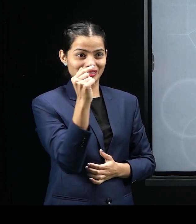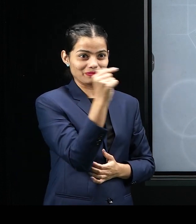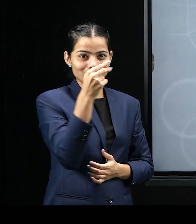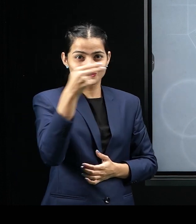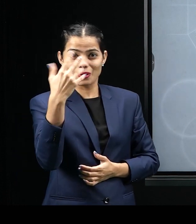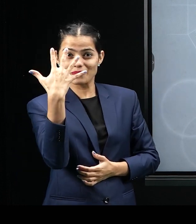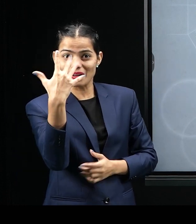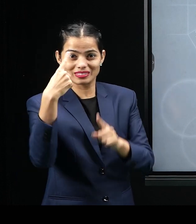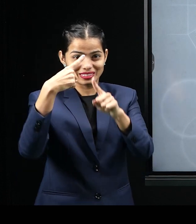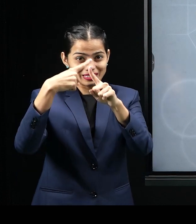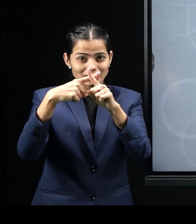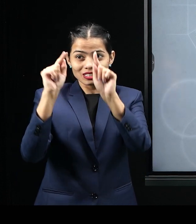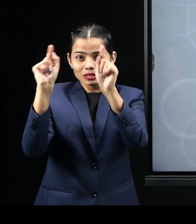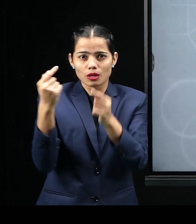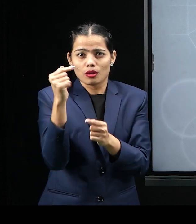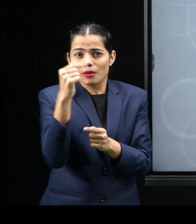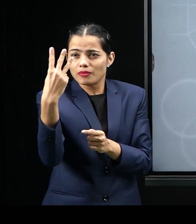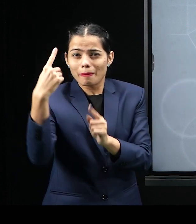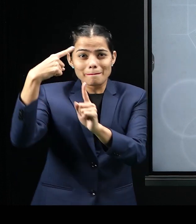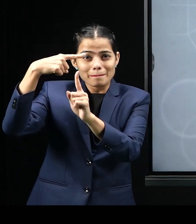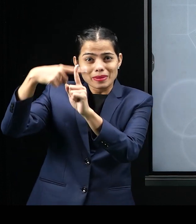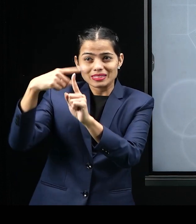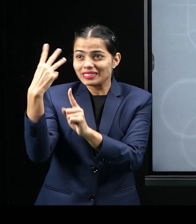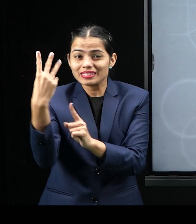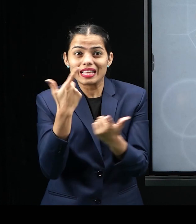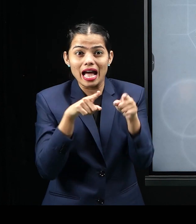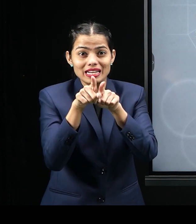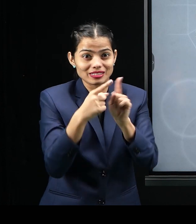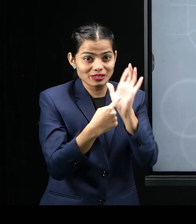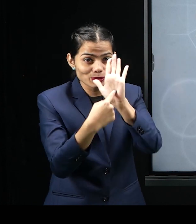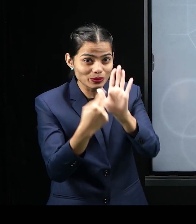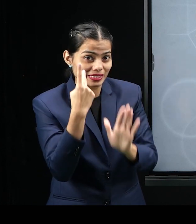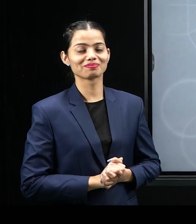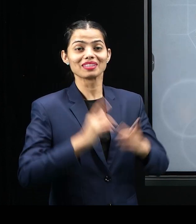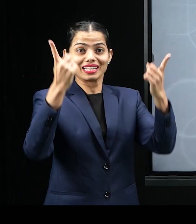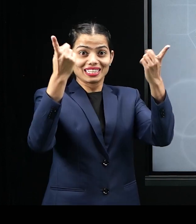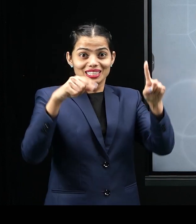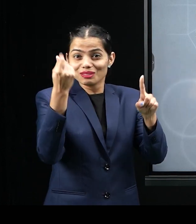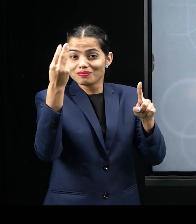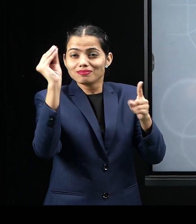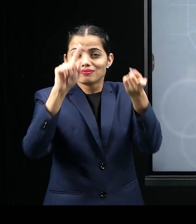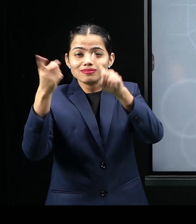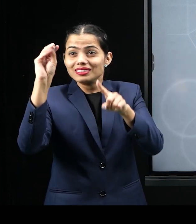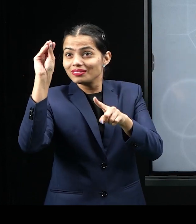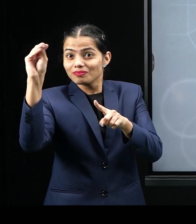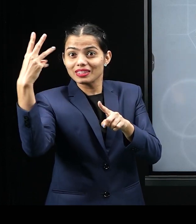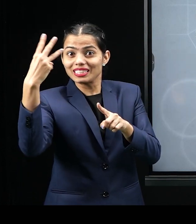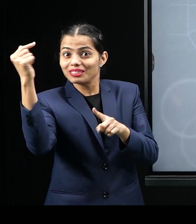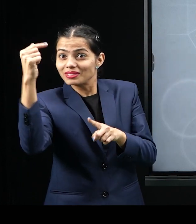Minus 12 is equal to 5 into minus 3 plus 3. Therefore, quotient Q